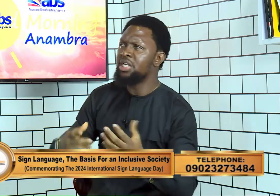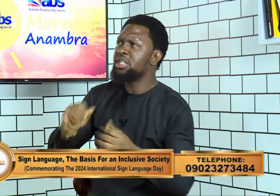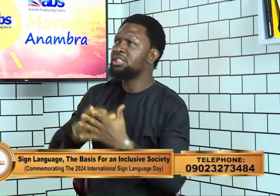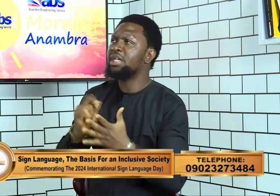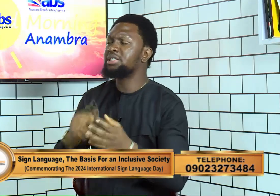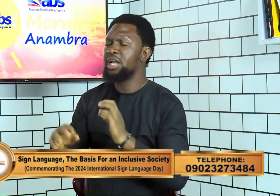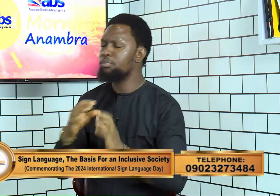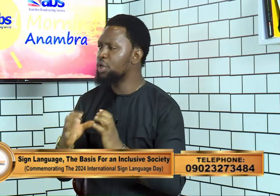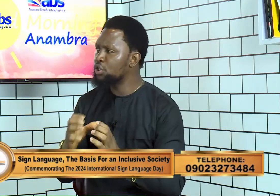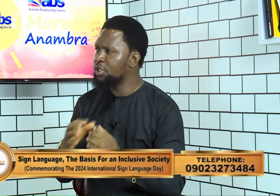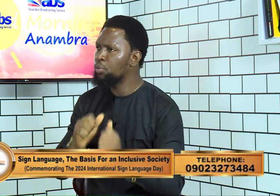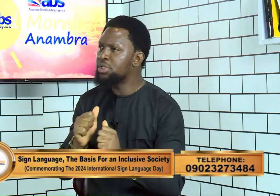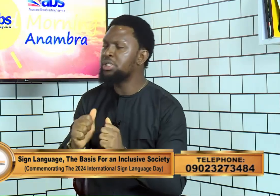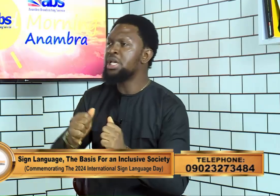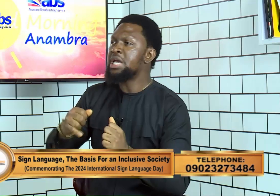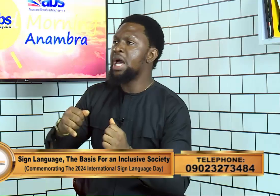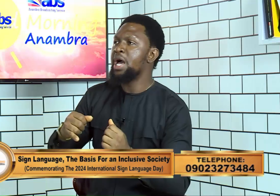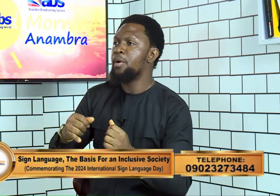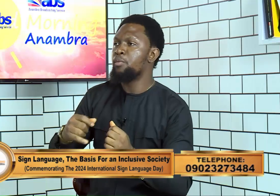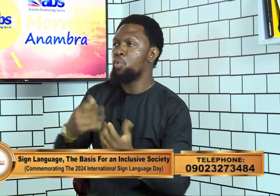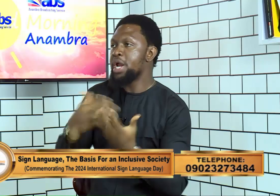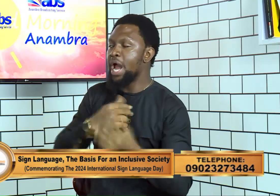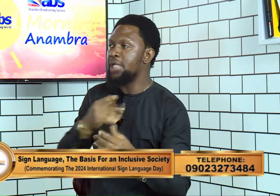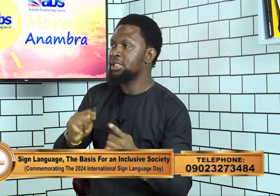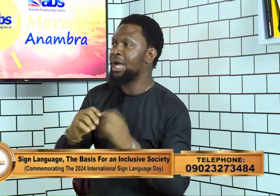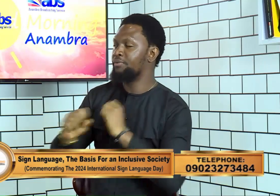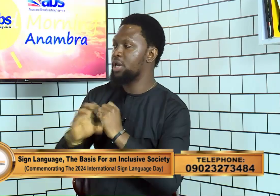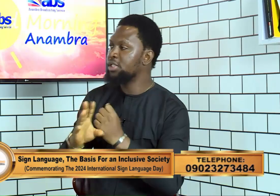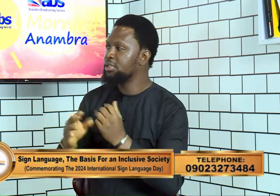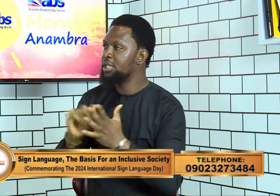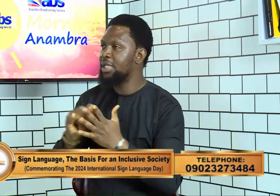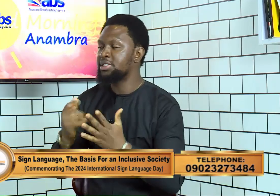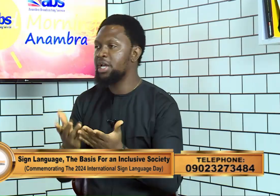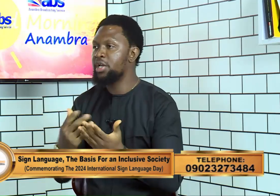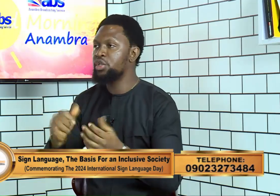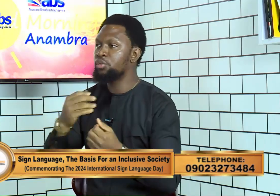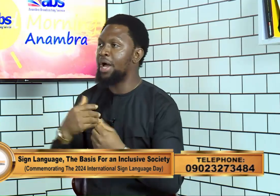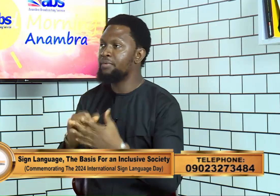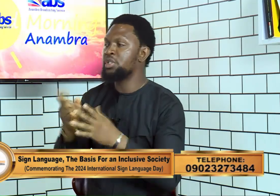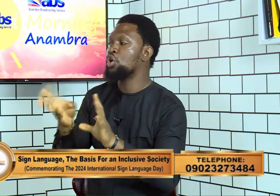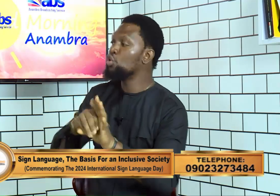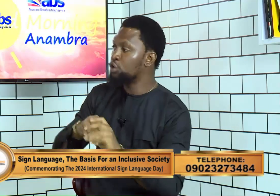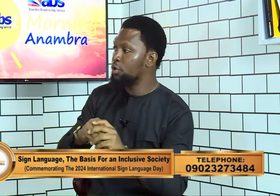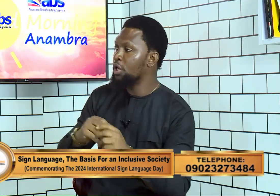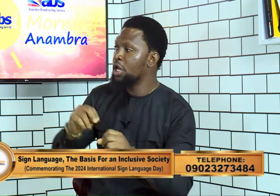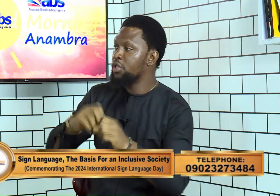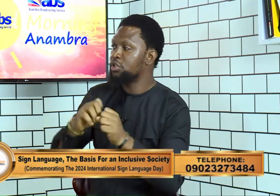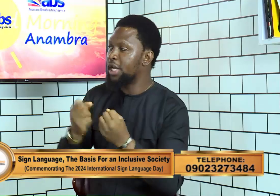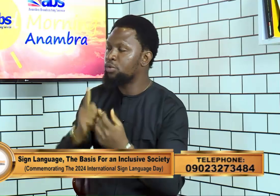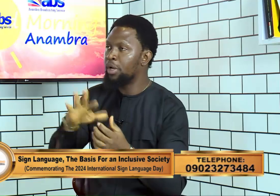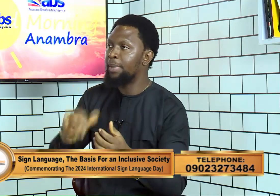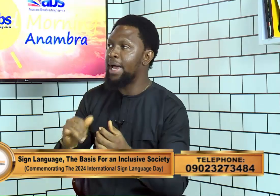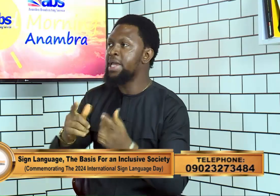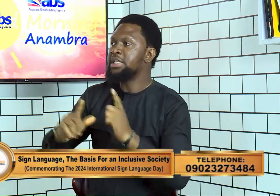is that the communication, which we are still advocating that they should have this inclusion in the